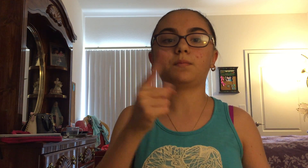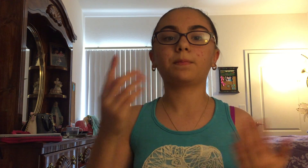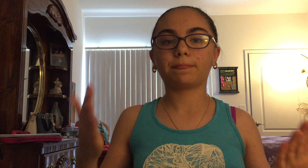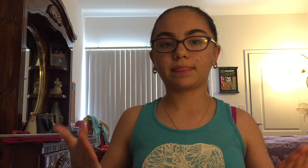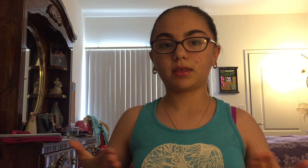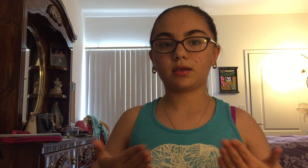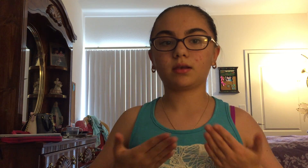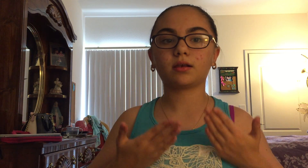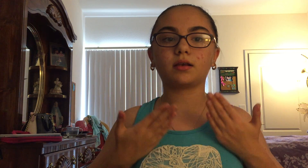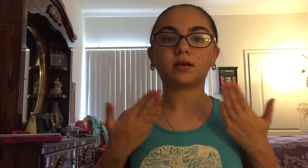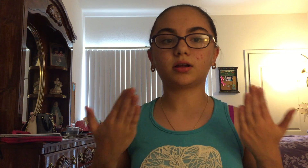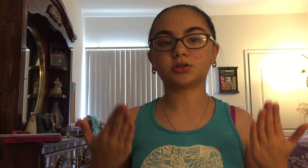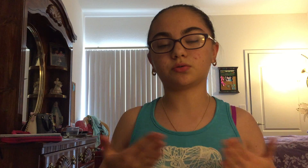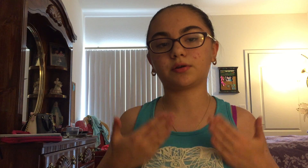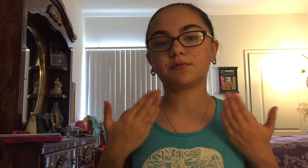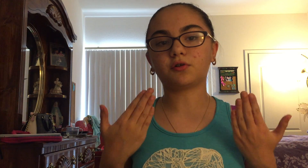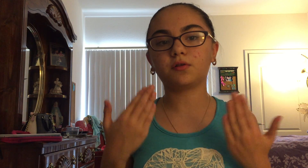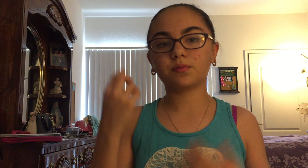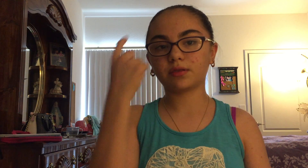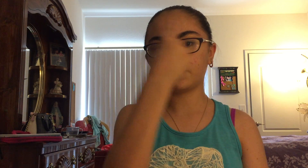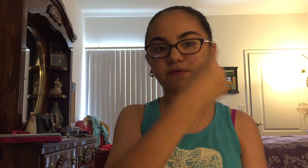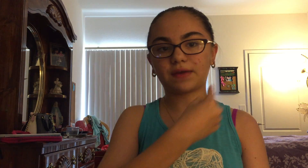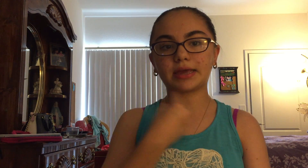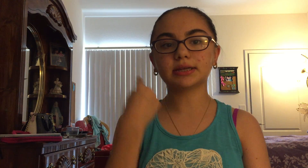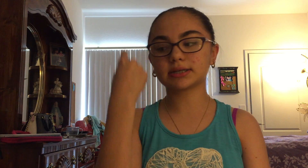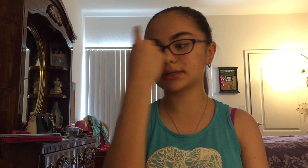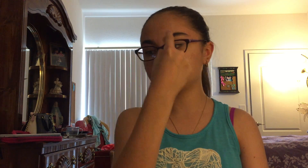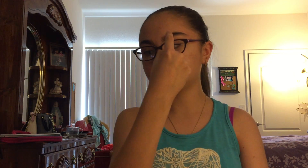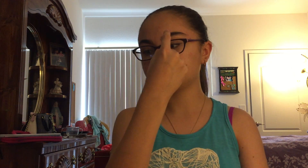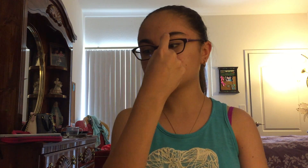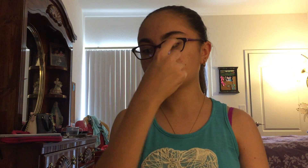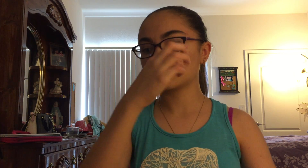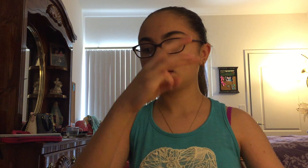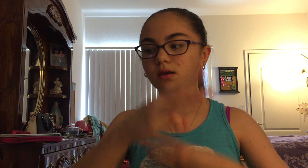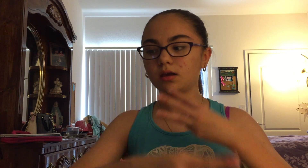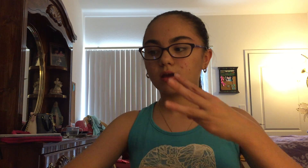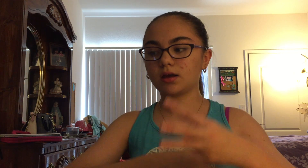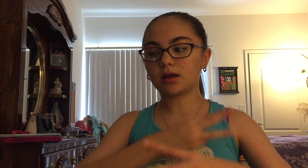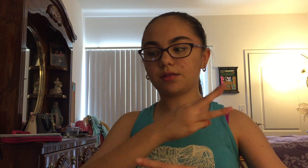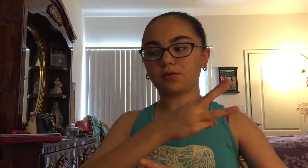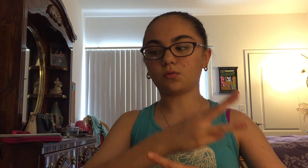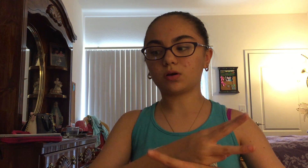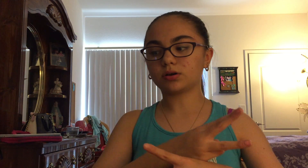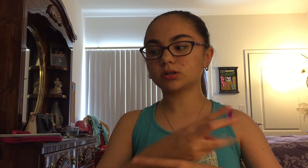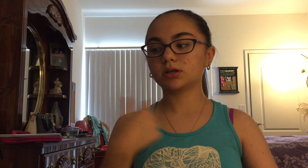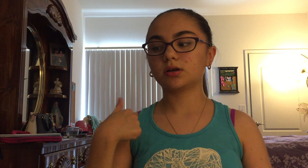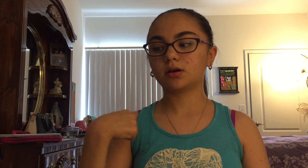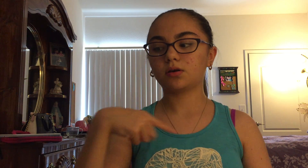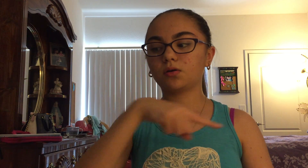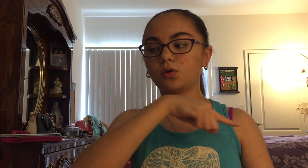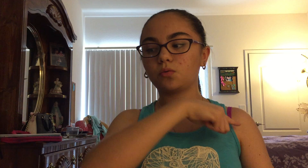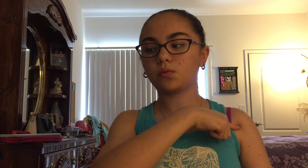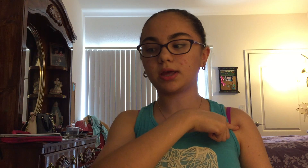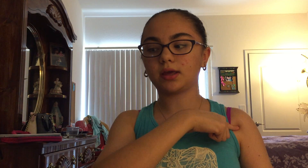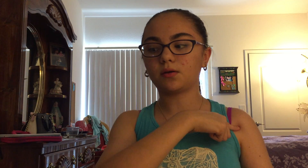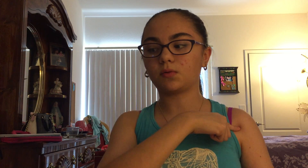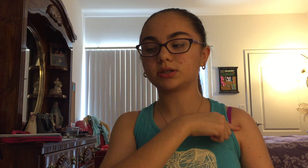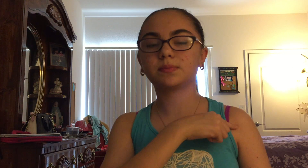a joyful face grace and the world we once